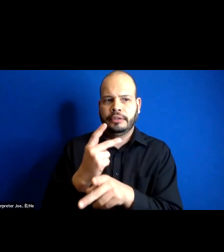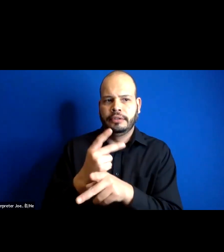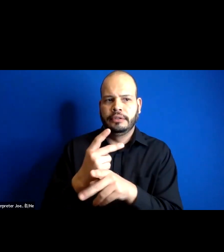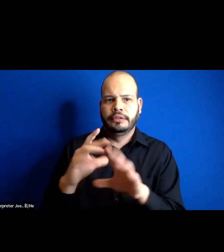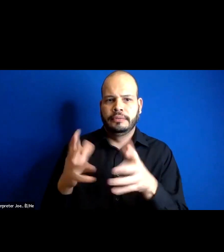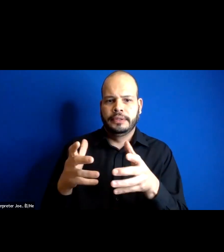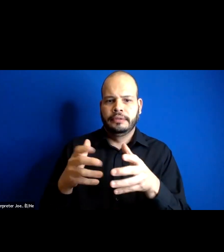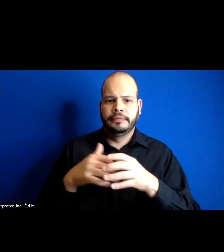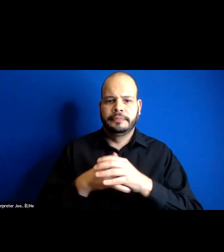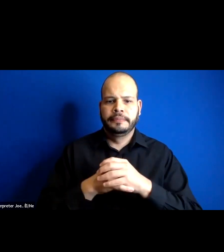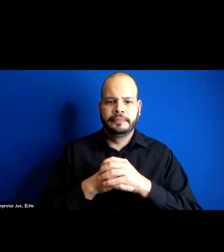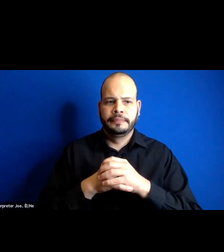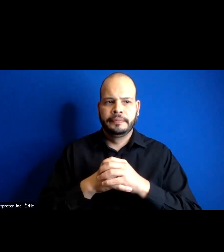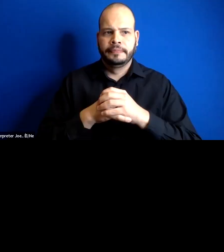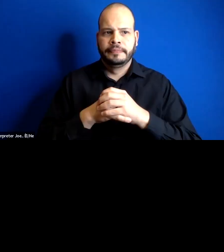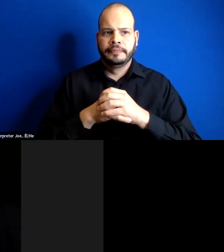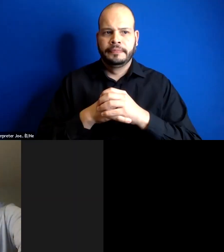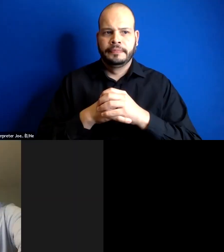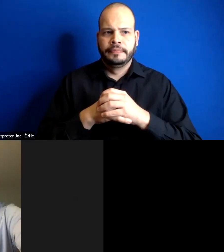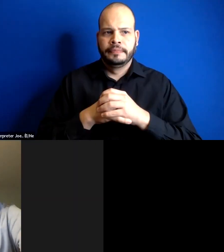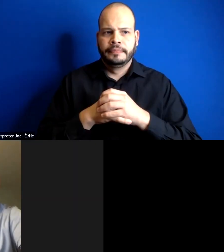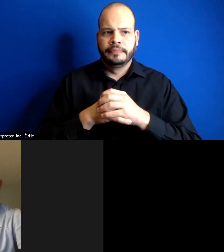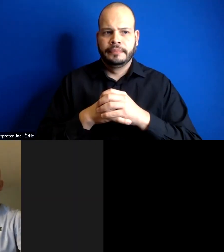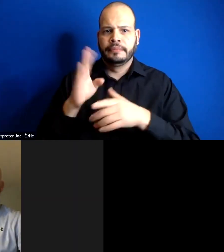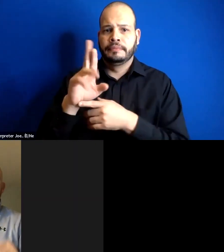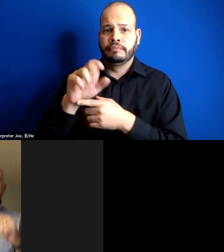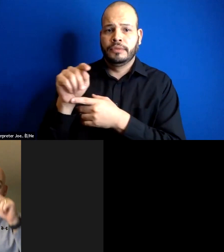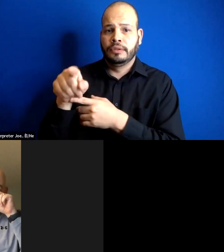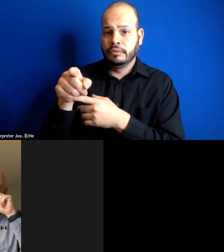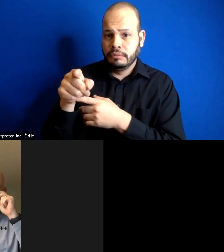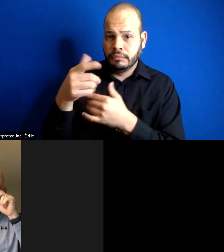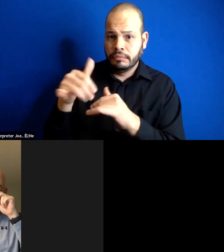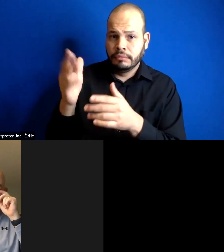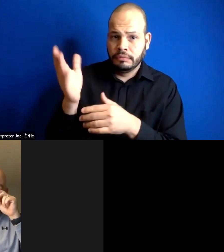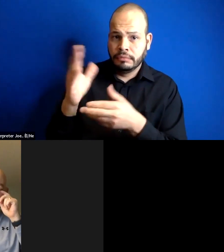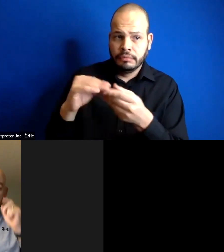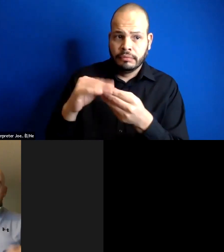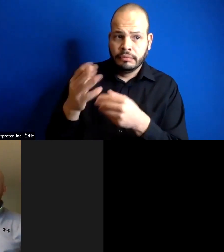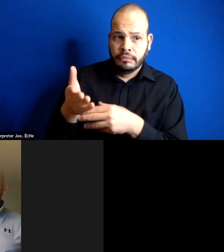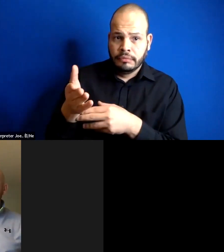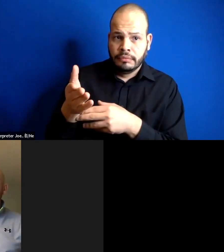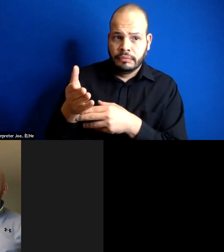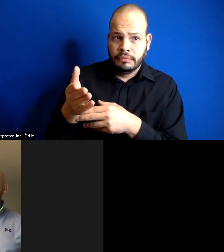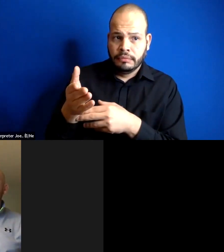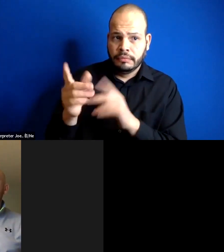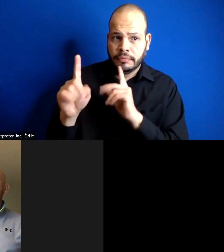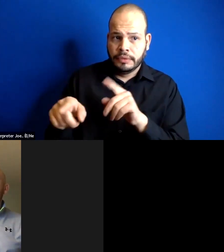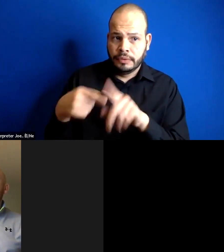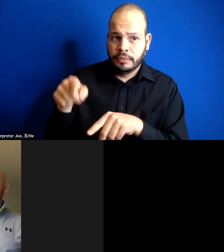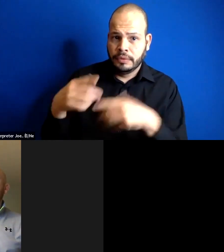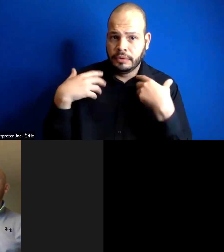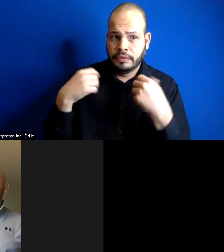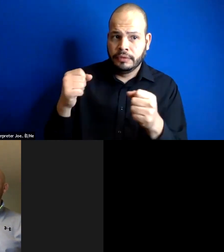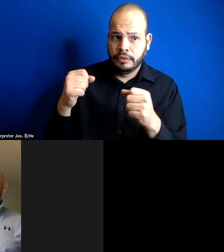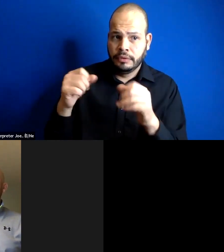And Brett, I believe you're still here. So are you able to give us a committee report from the Healthcare Committee?